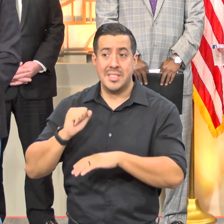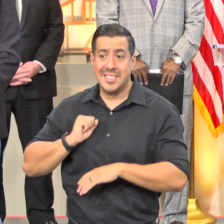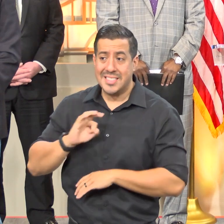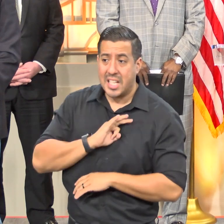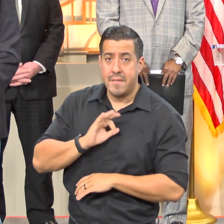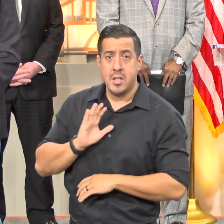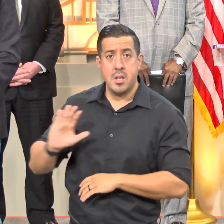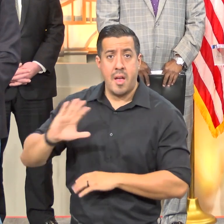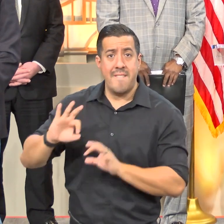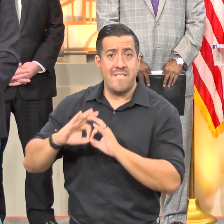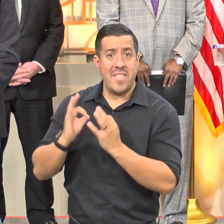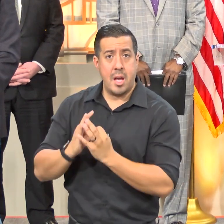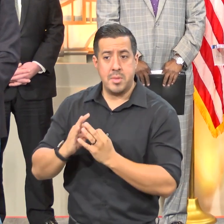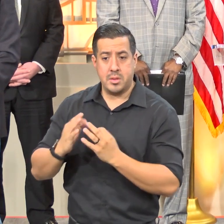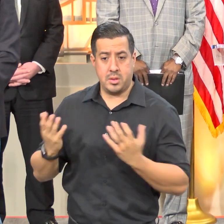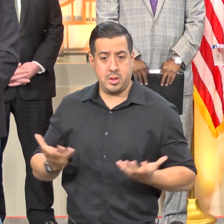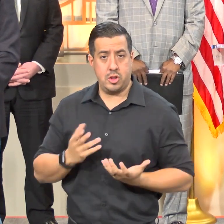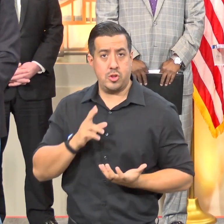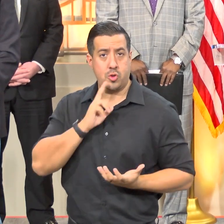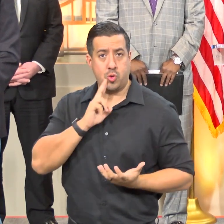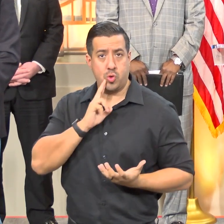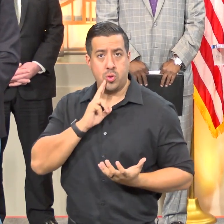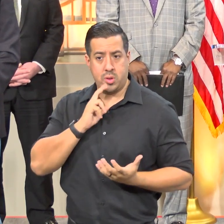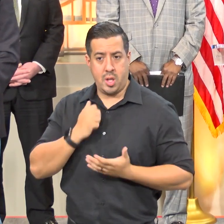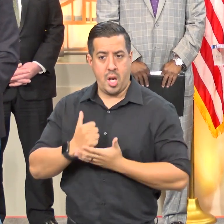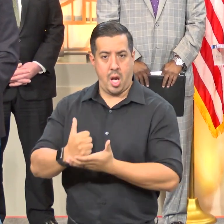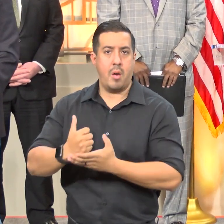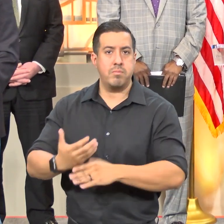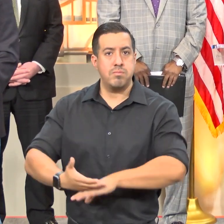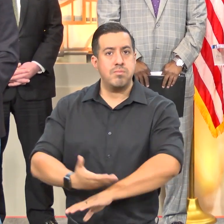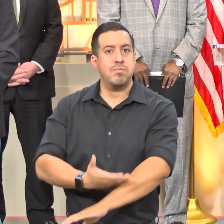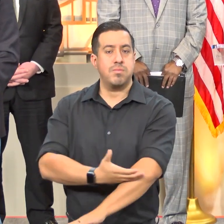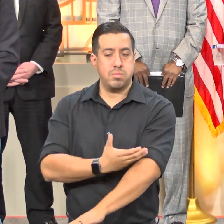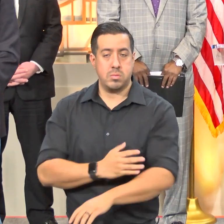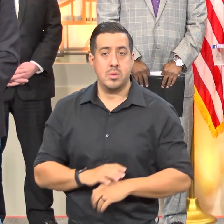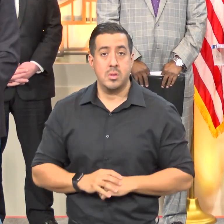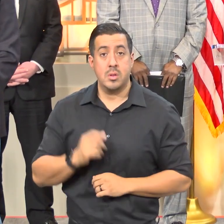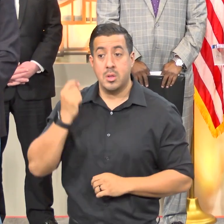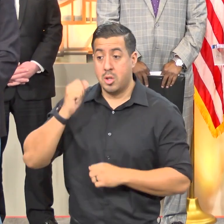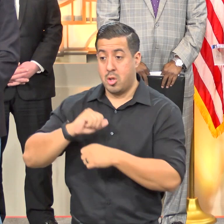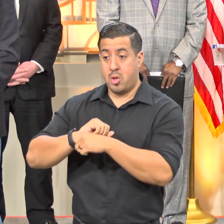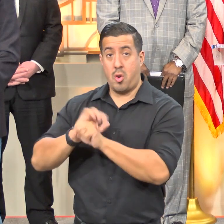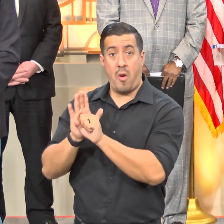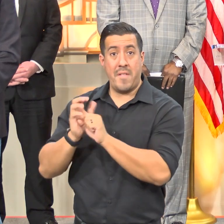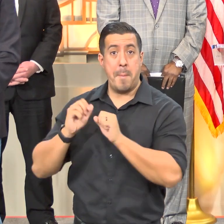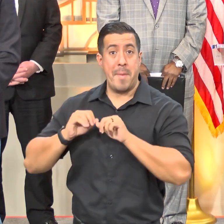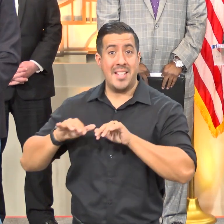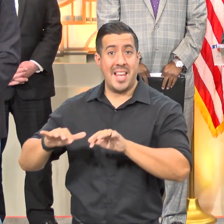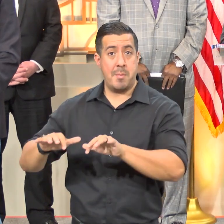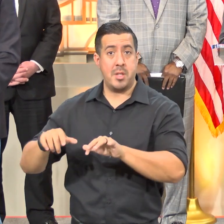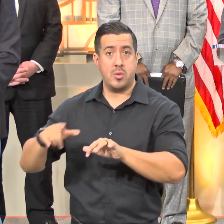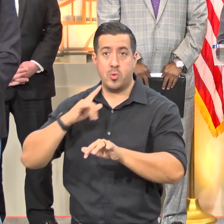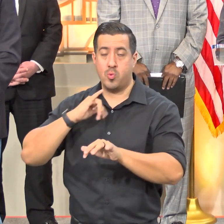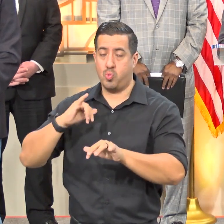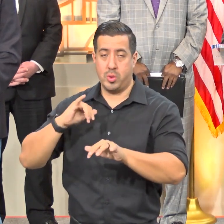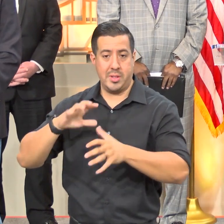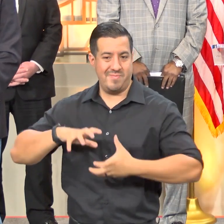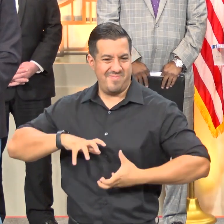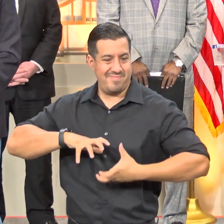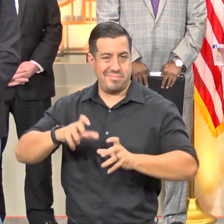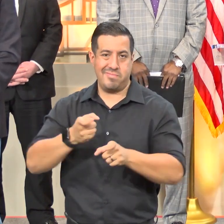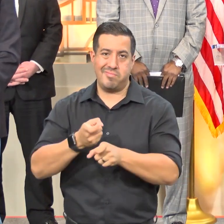their families right here in Houston, Harris County. The COVID-19 pandemic devastated the